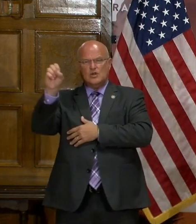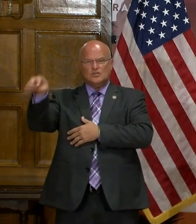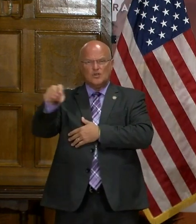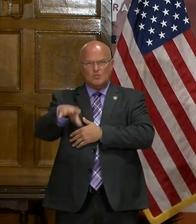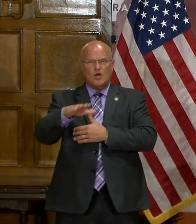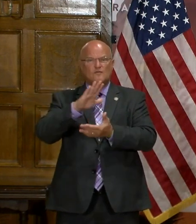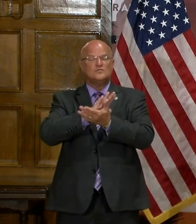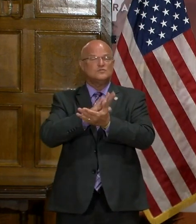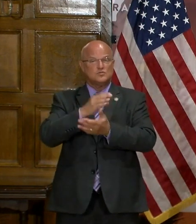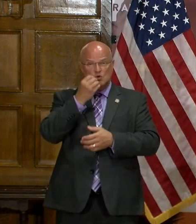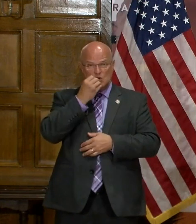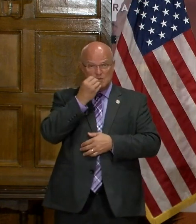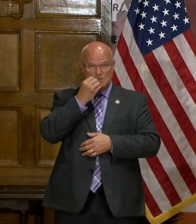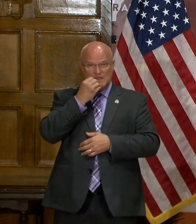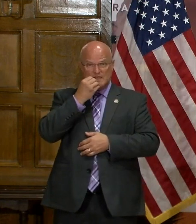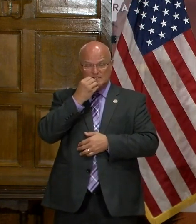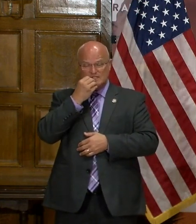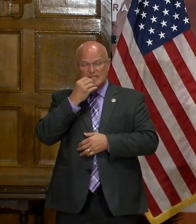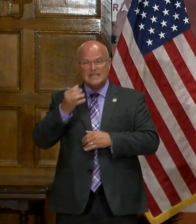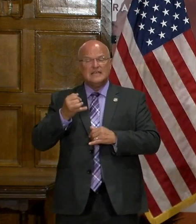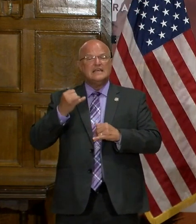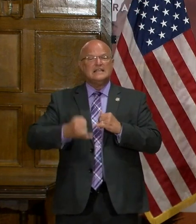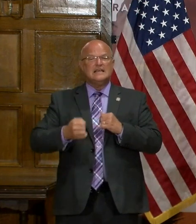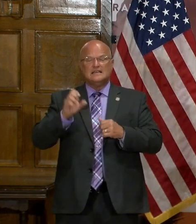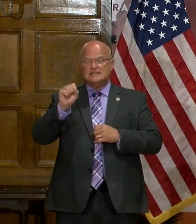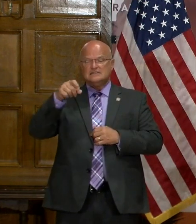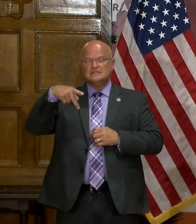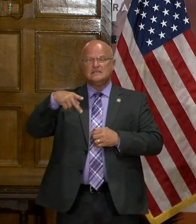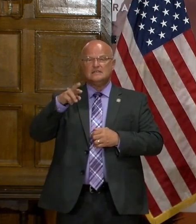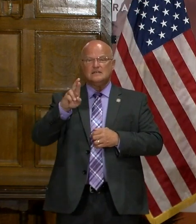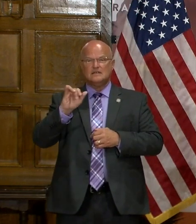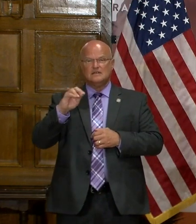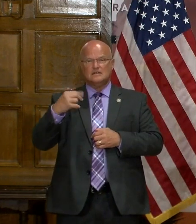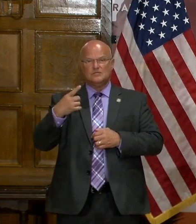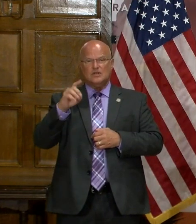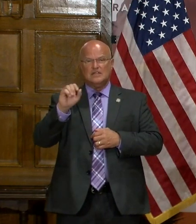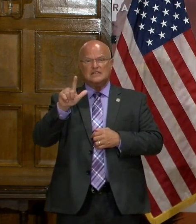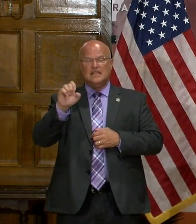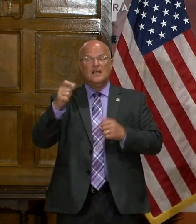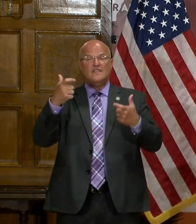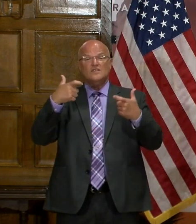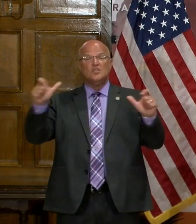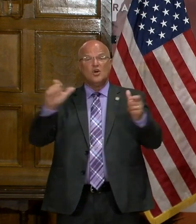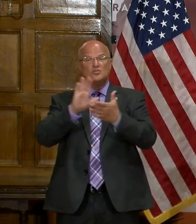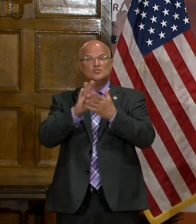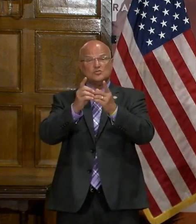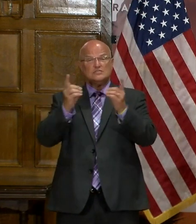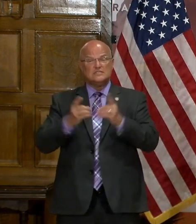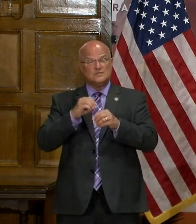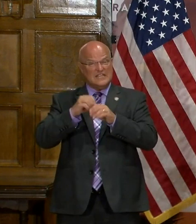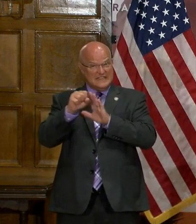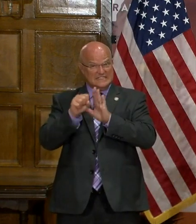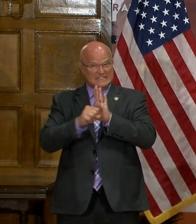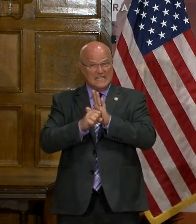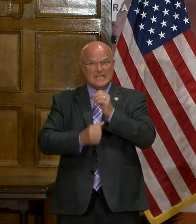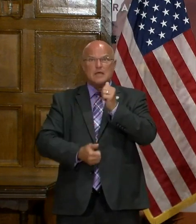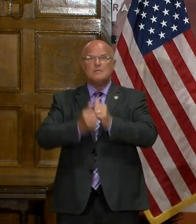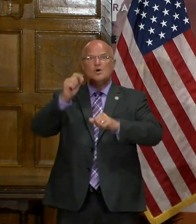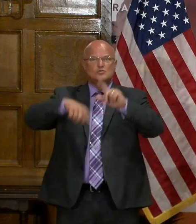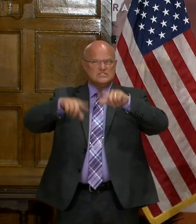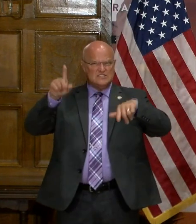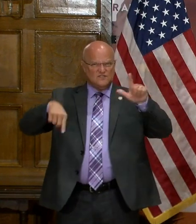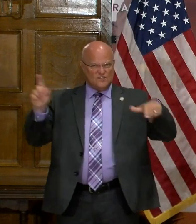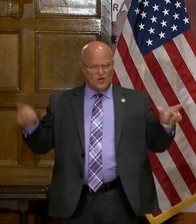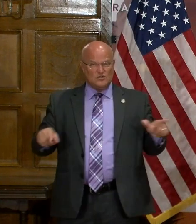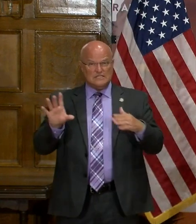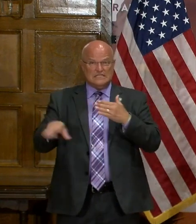drop-off and school meals. And then finally, I'd point to Springdale, the largest school district in the state and one of the most diverse.